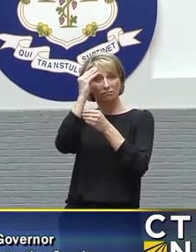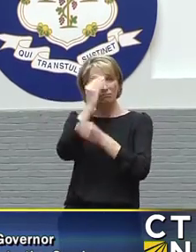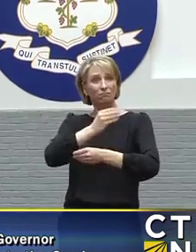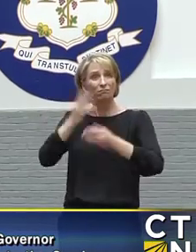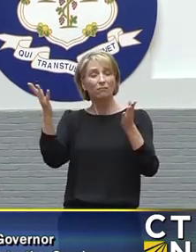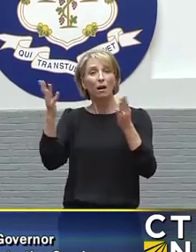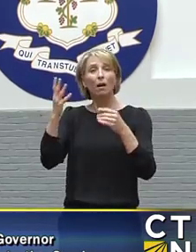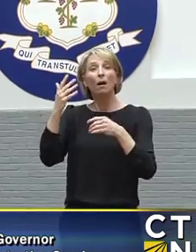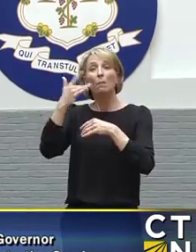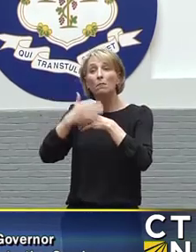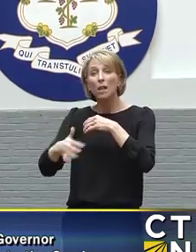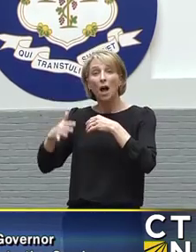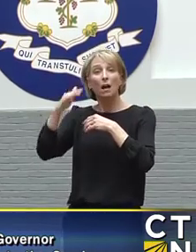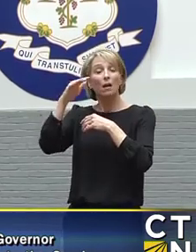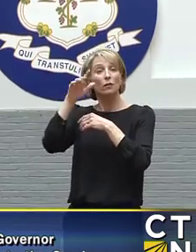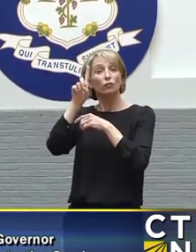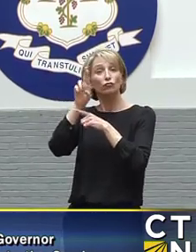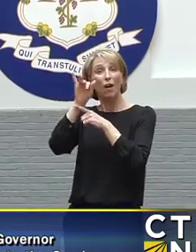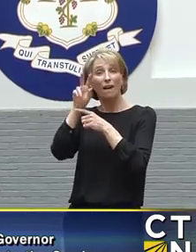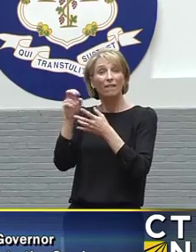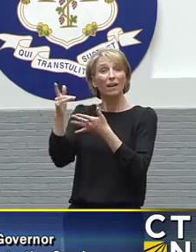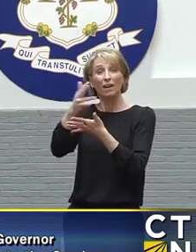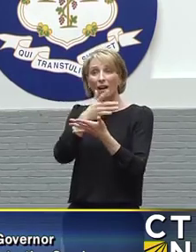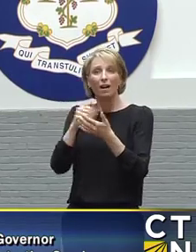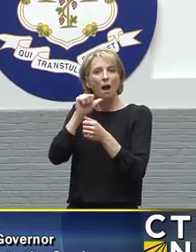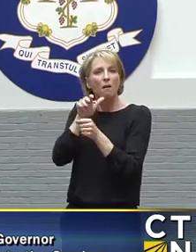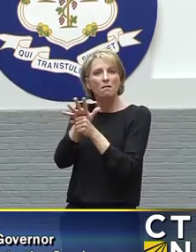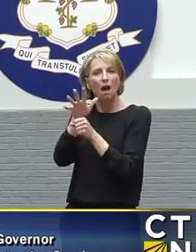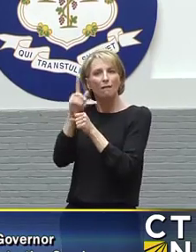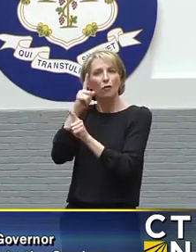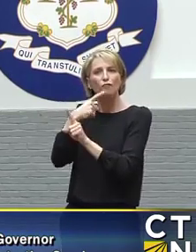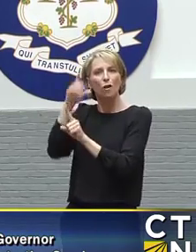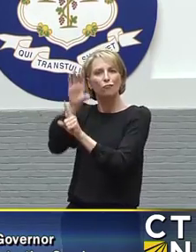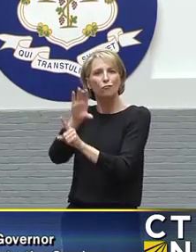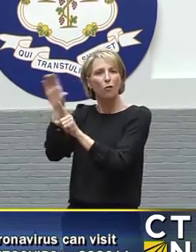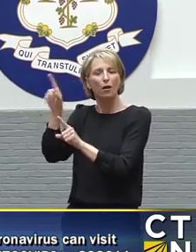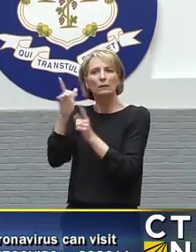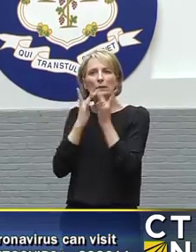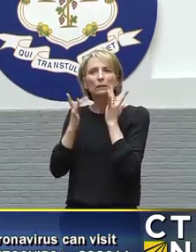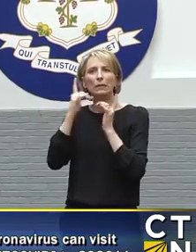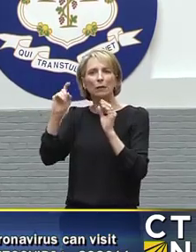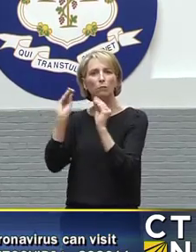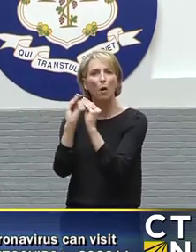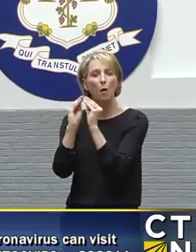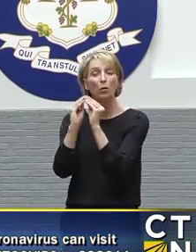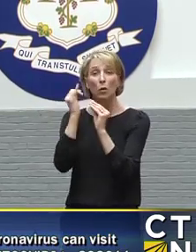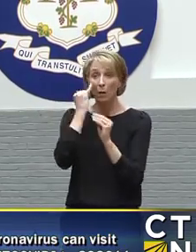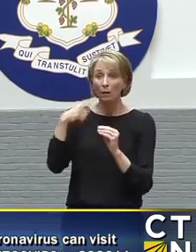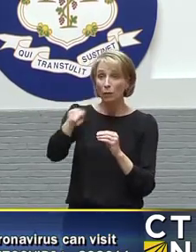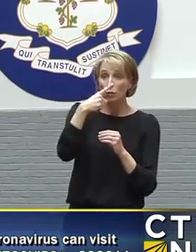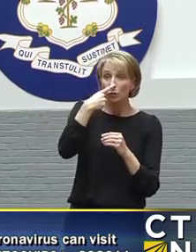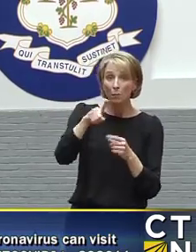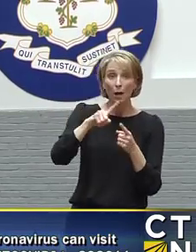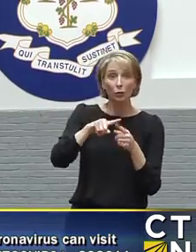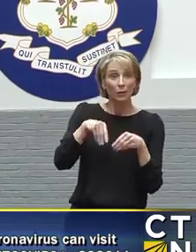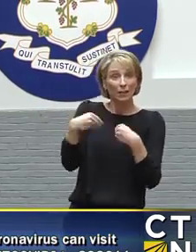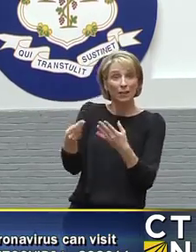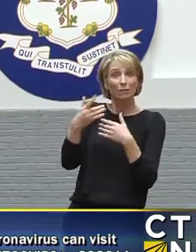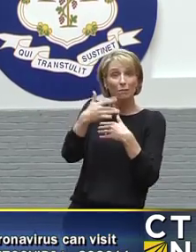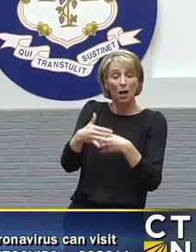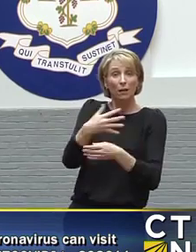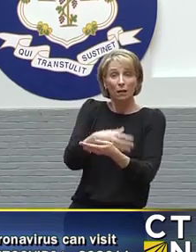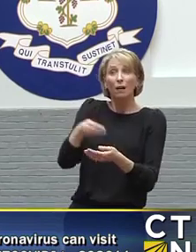companies have canceled their blood drives, and so if you can go give blood, please go on the Red Cross website and go donate. You